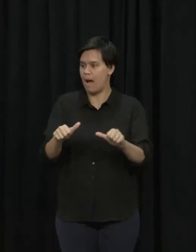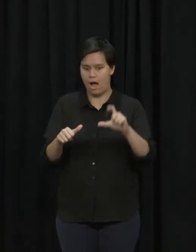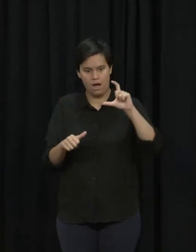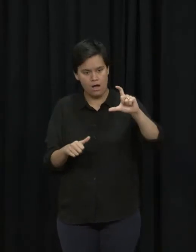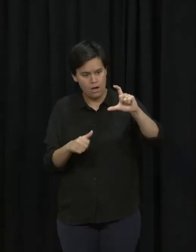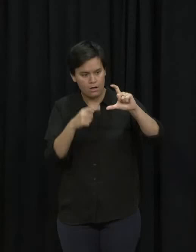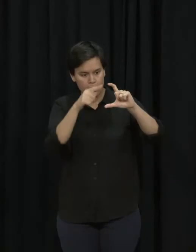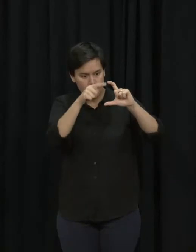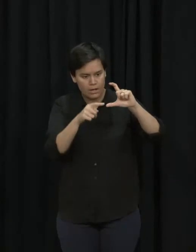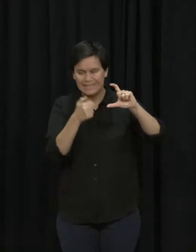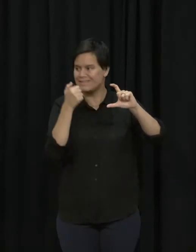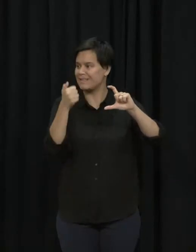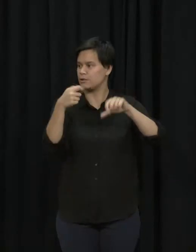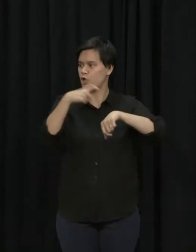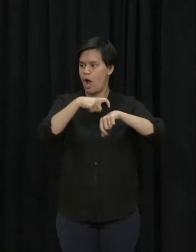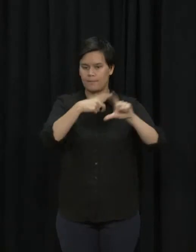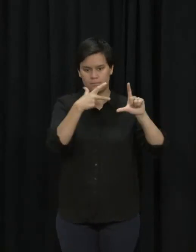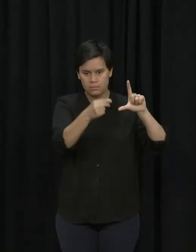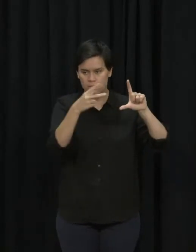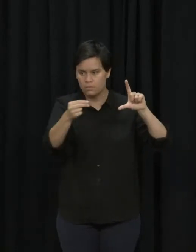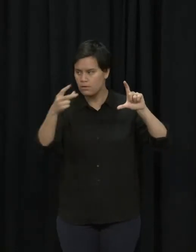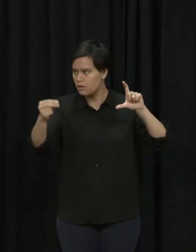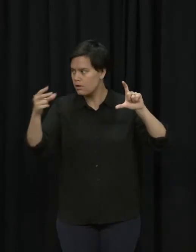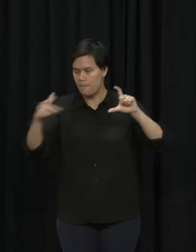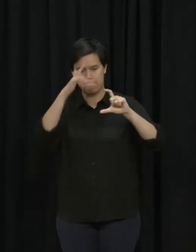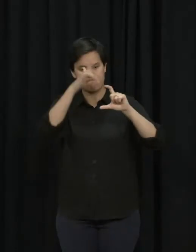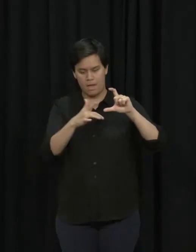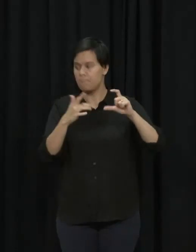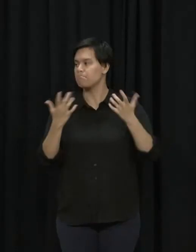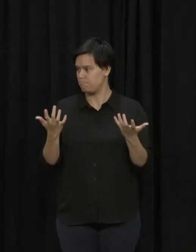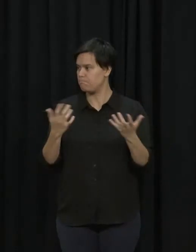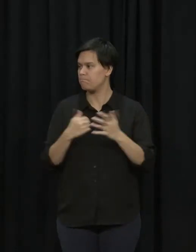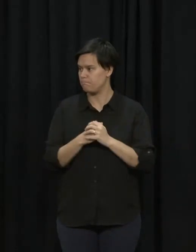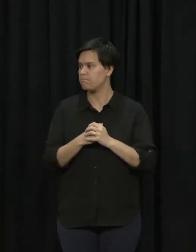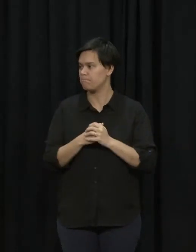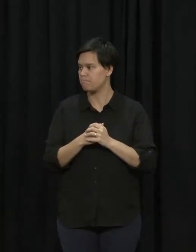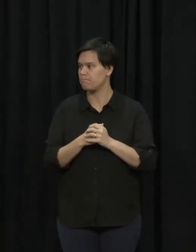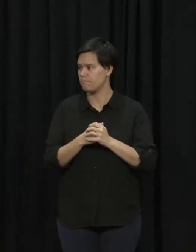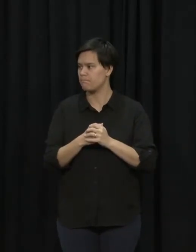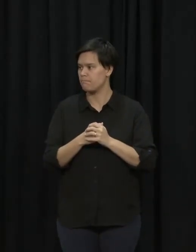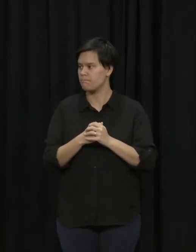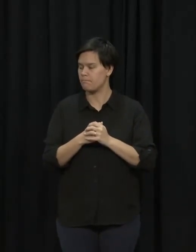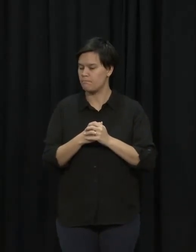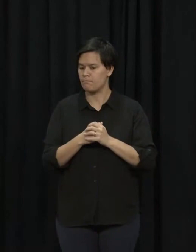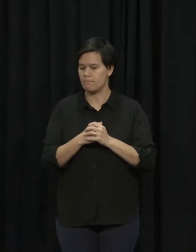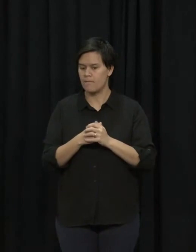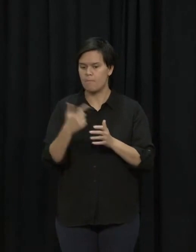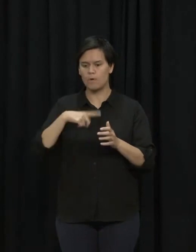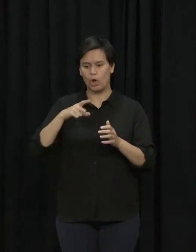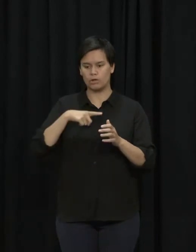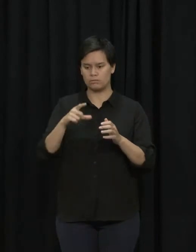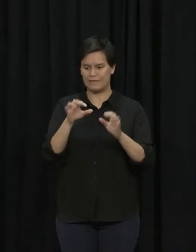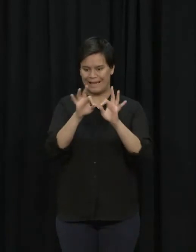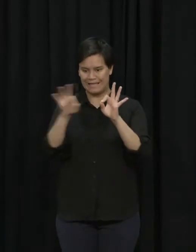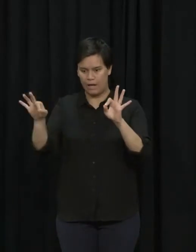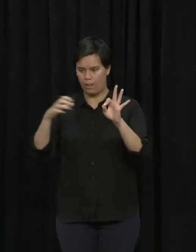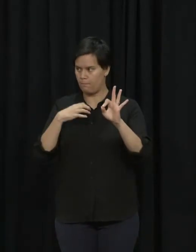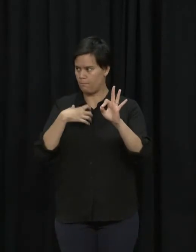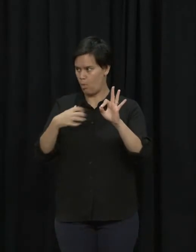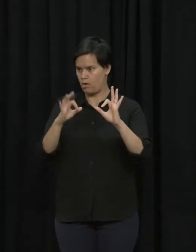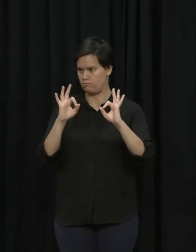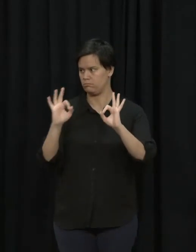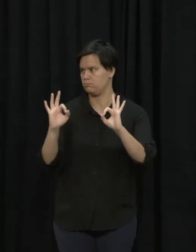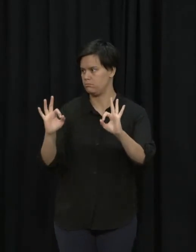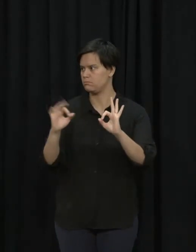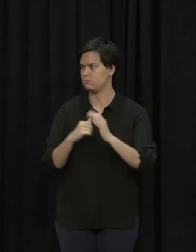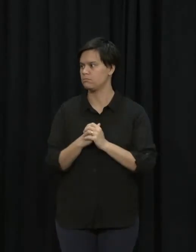are getting 6 doses out of the 5-dose vials, especially with these low residual volume needles and syringes, they have factored that